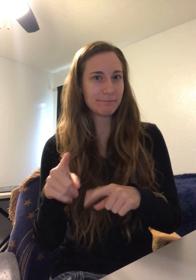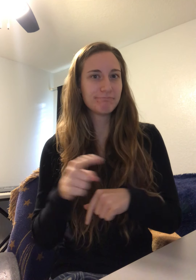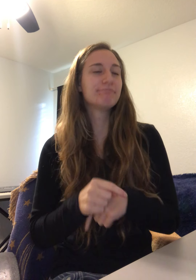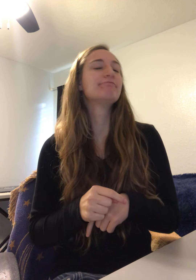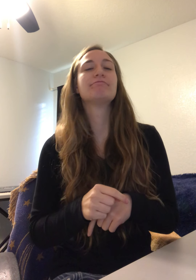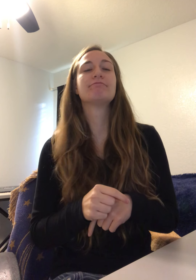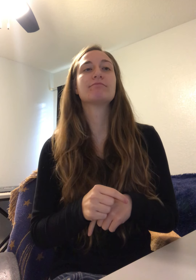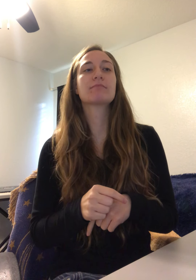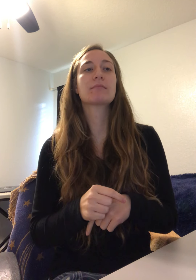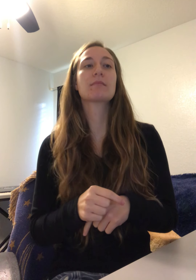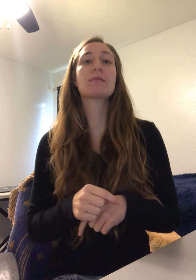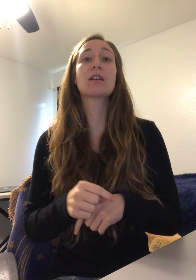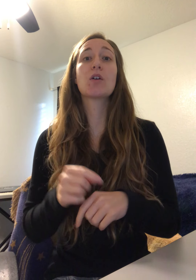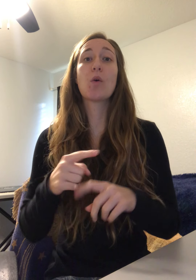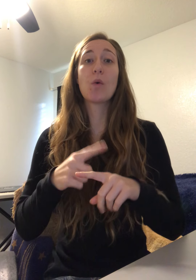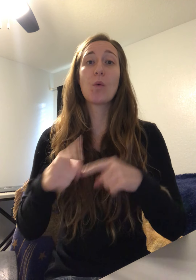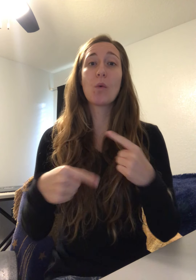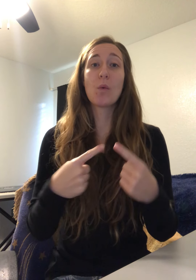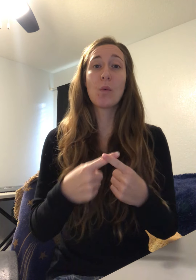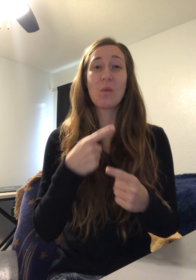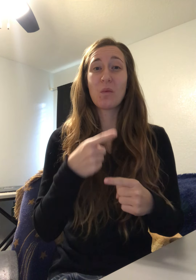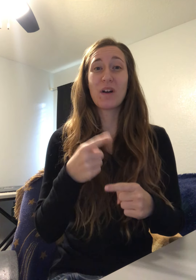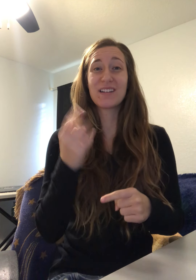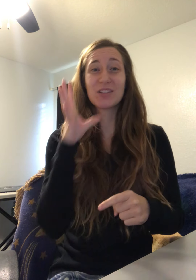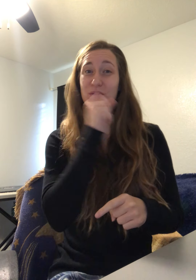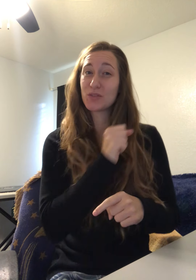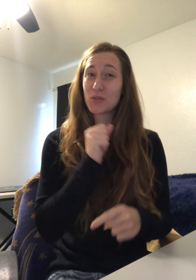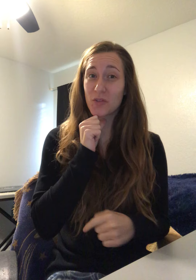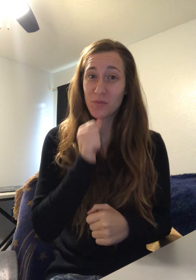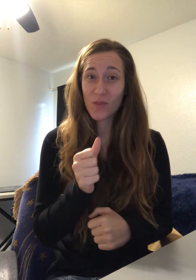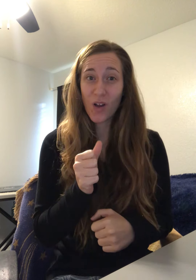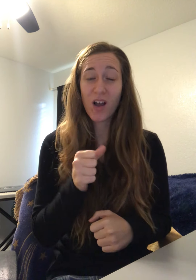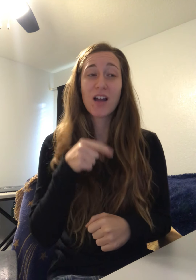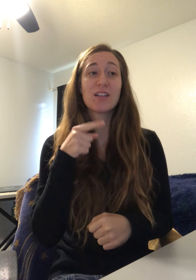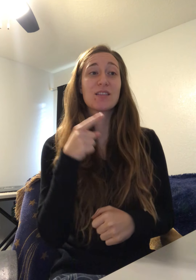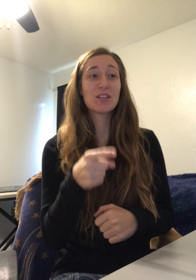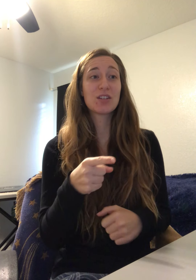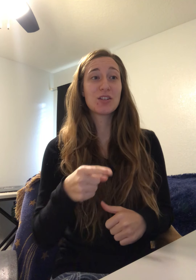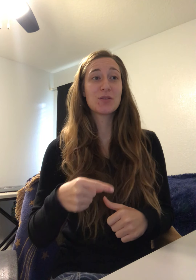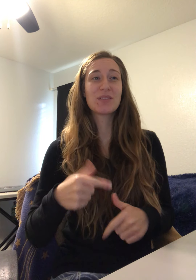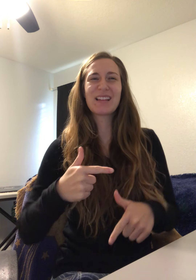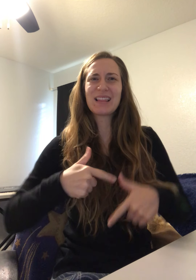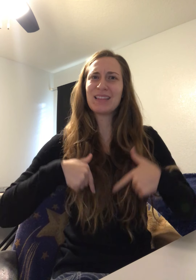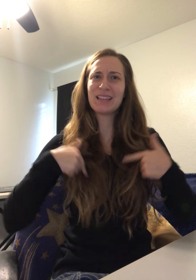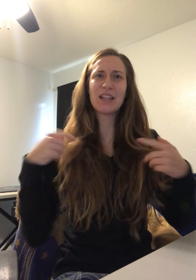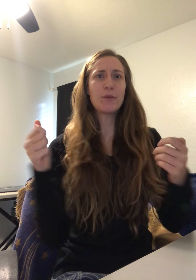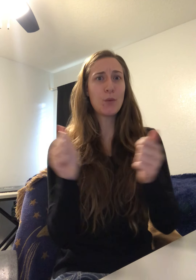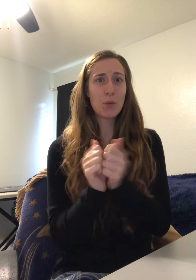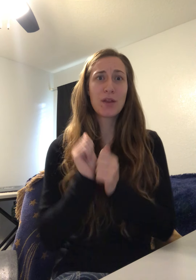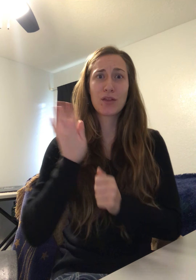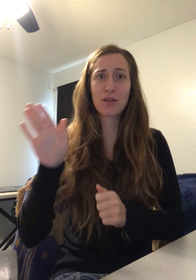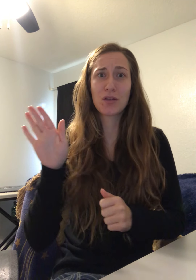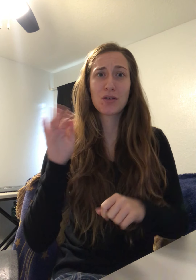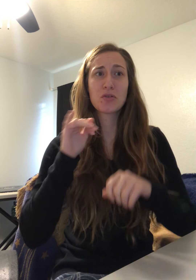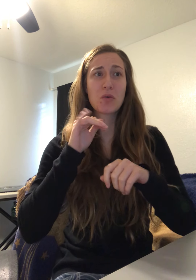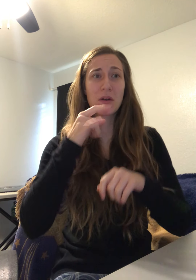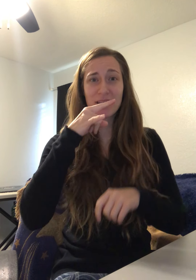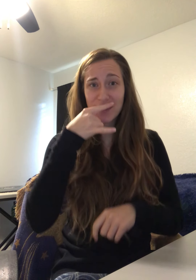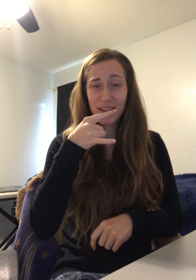into a presence with your kid and with everyone else where, again, assumptions go out the window and you actually have to encounter